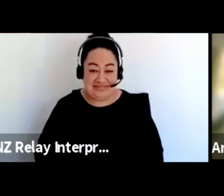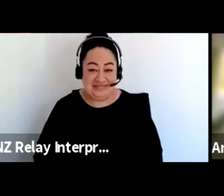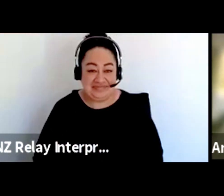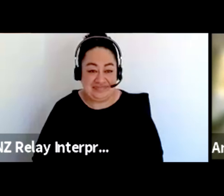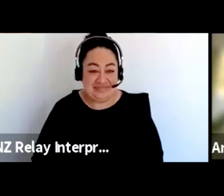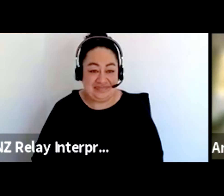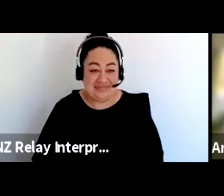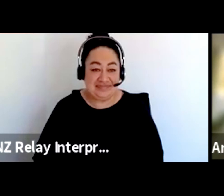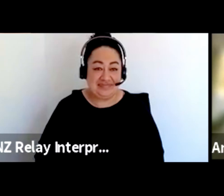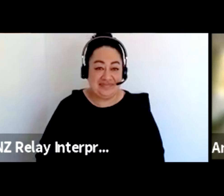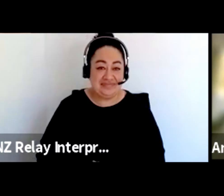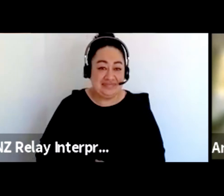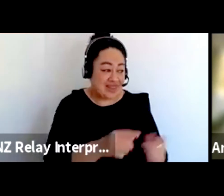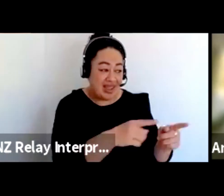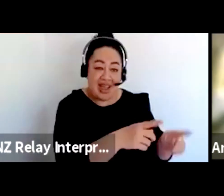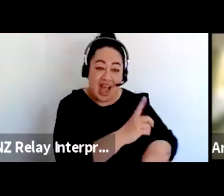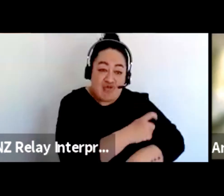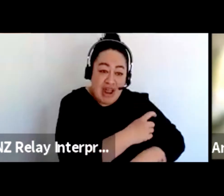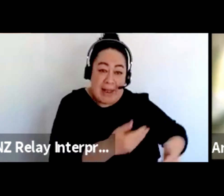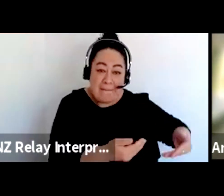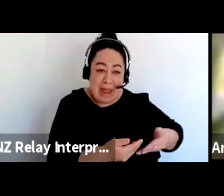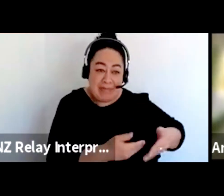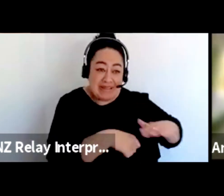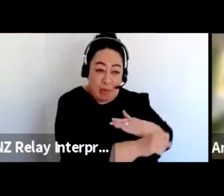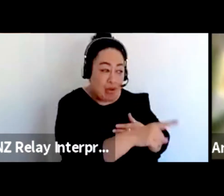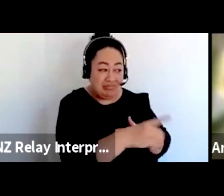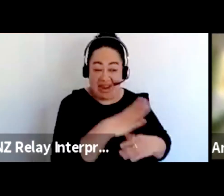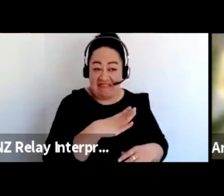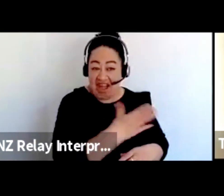And the babies were fine. They were still rats, though.